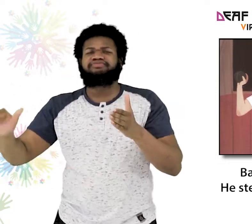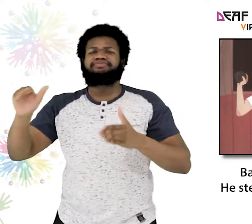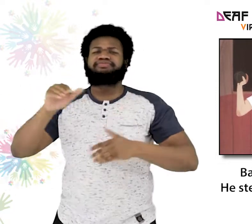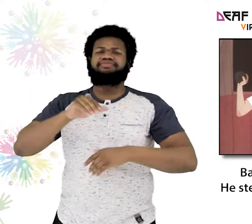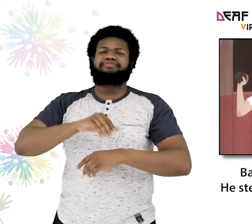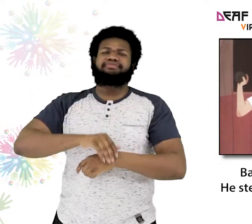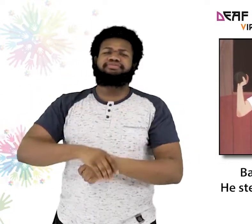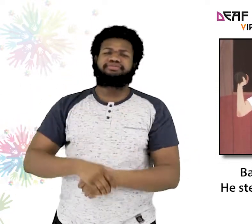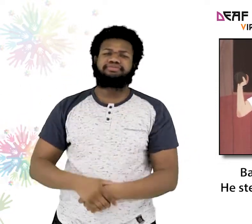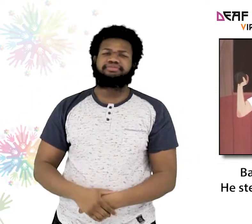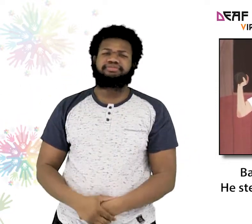try again.